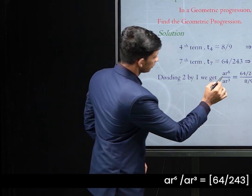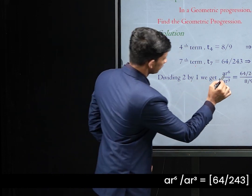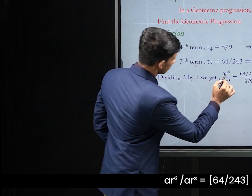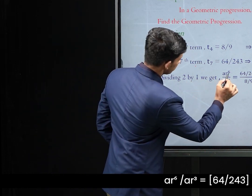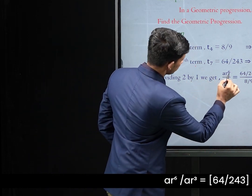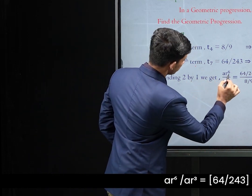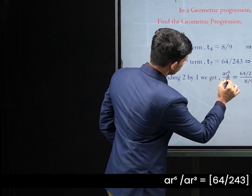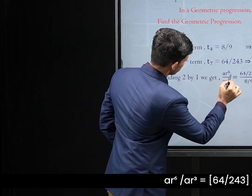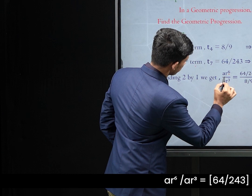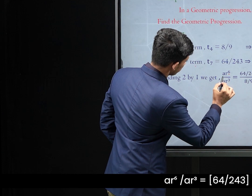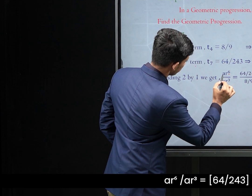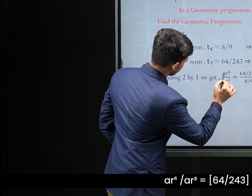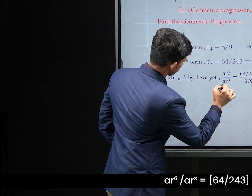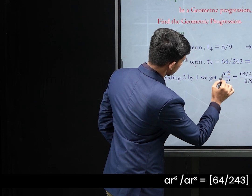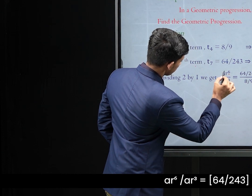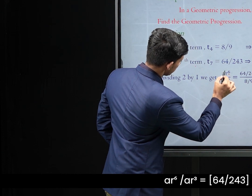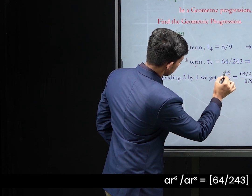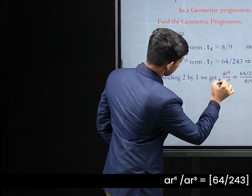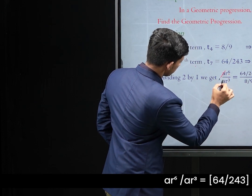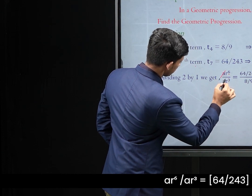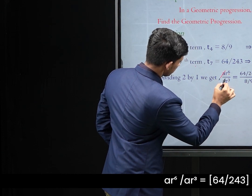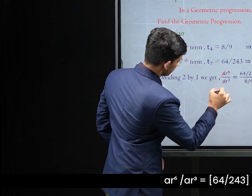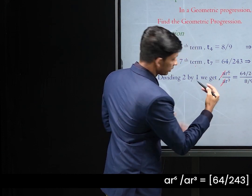by 243 by 8 by 9.